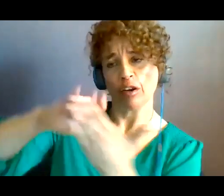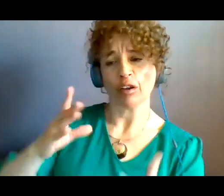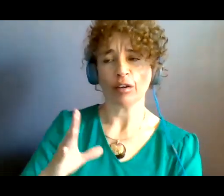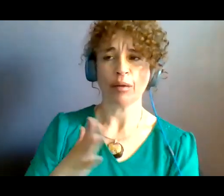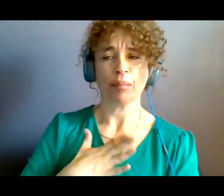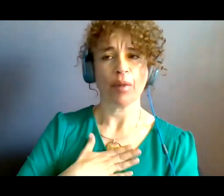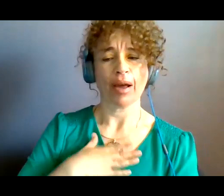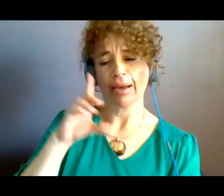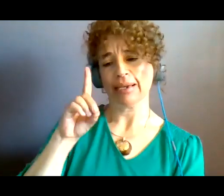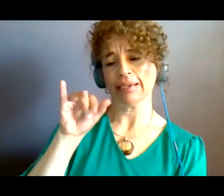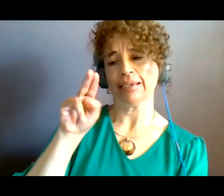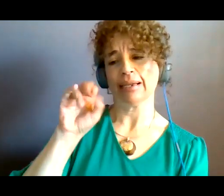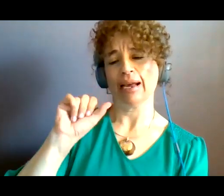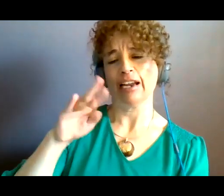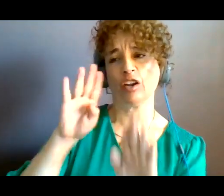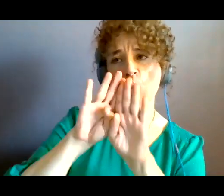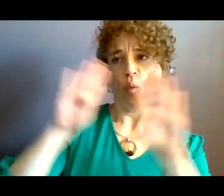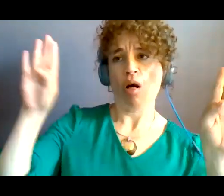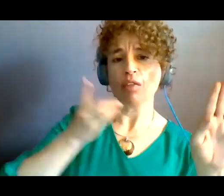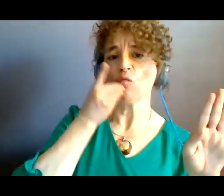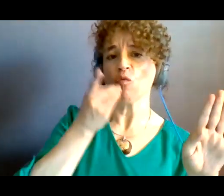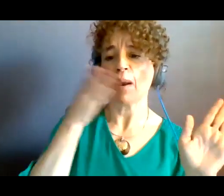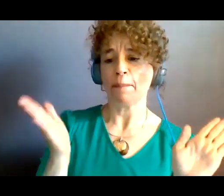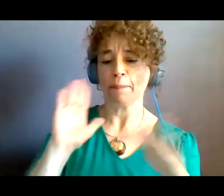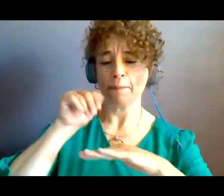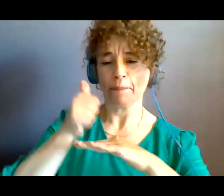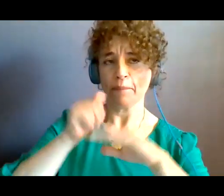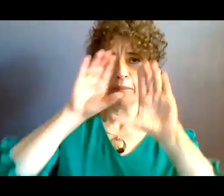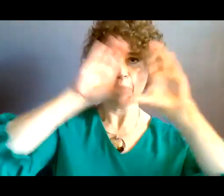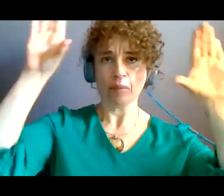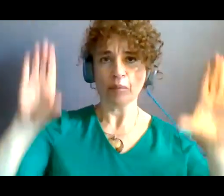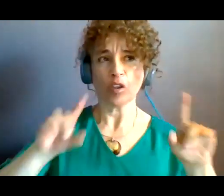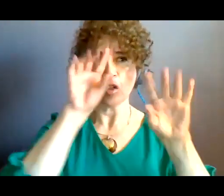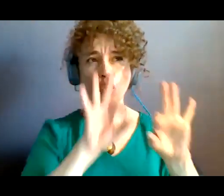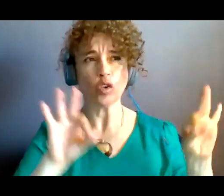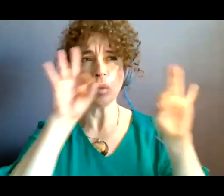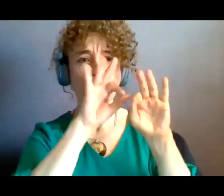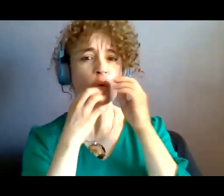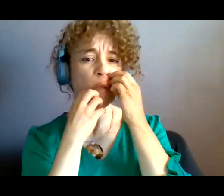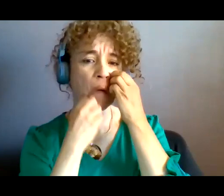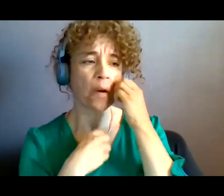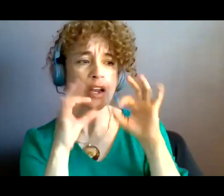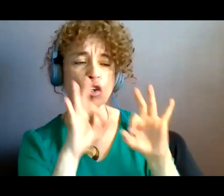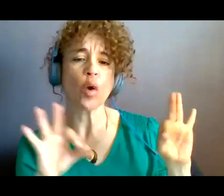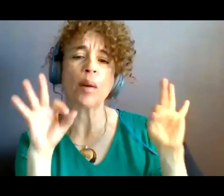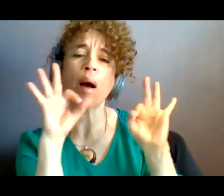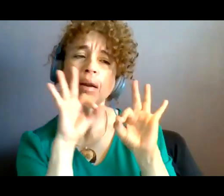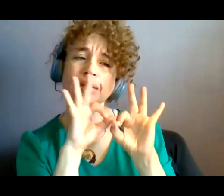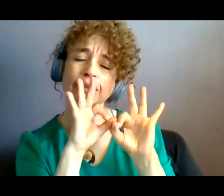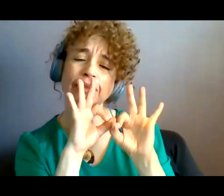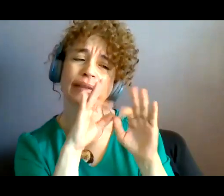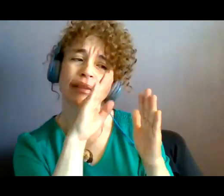wall, floor to ceiling. And those matter, and those are important